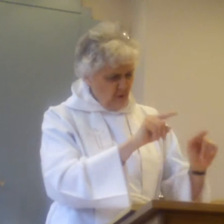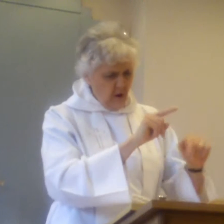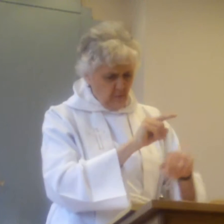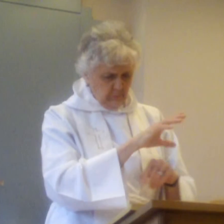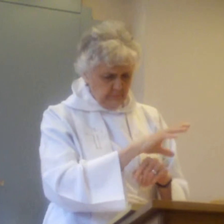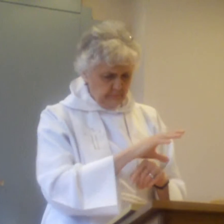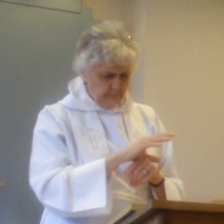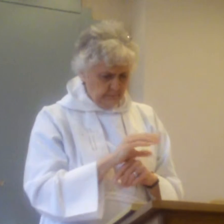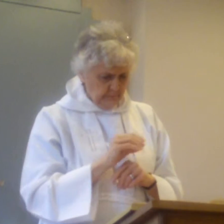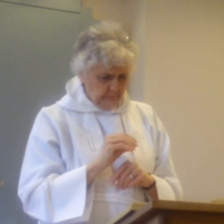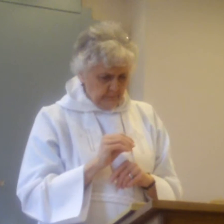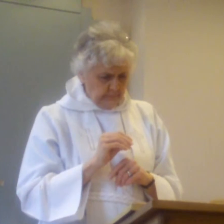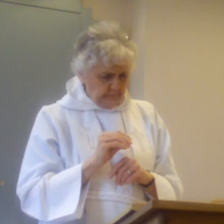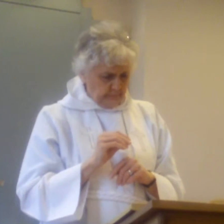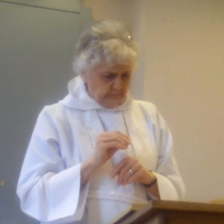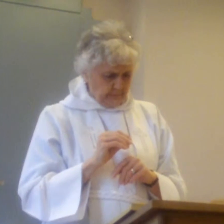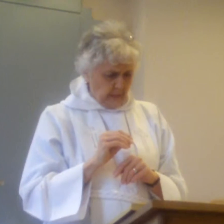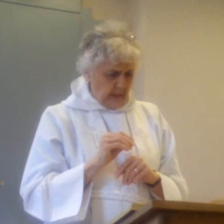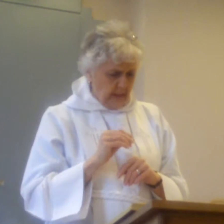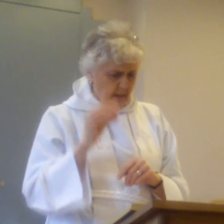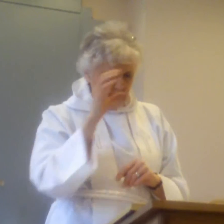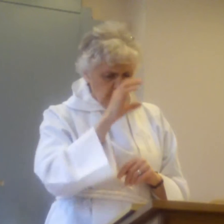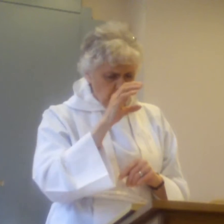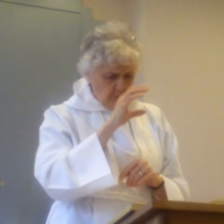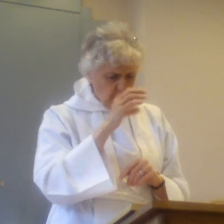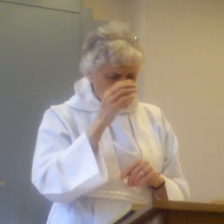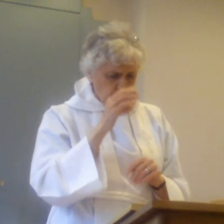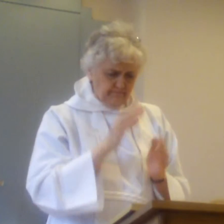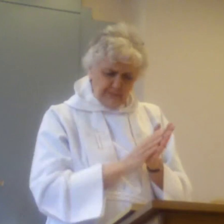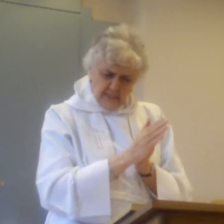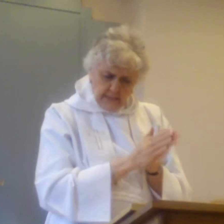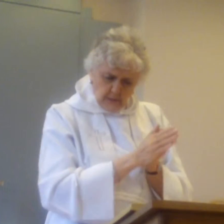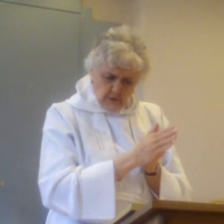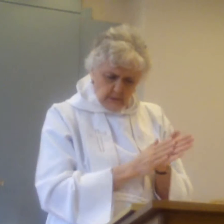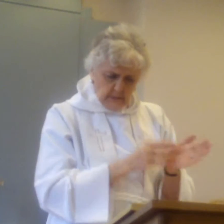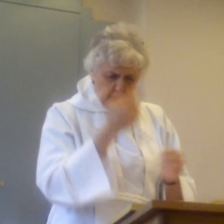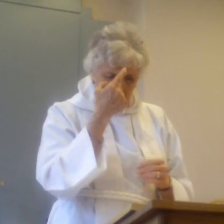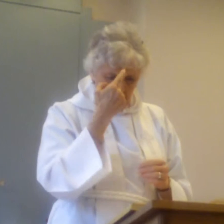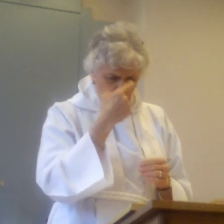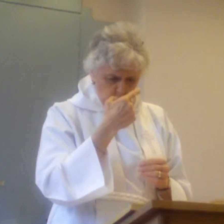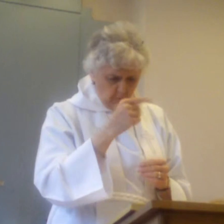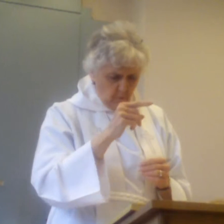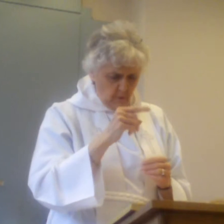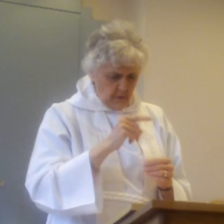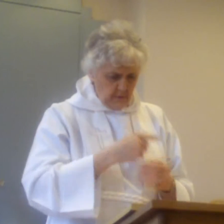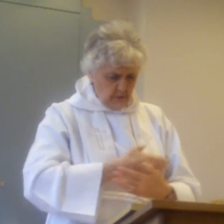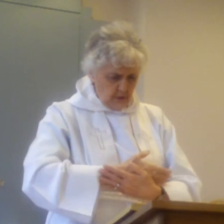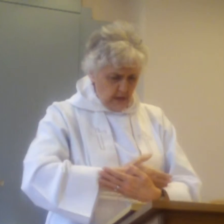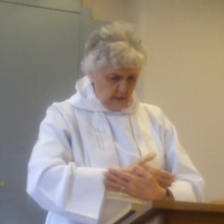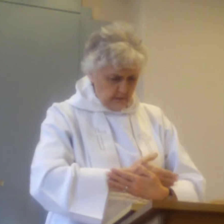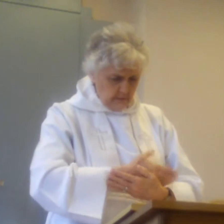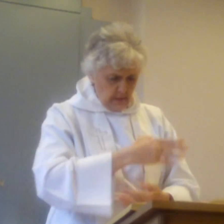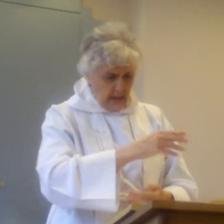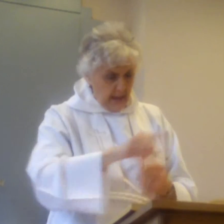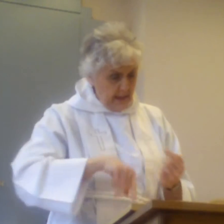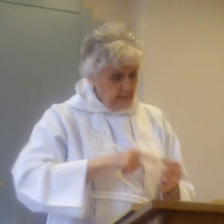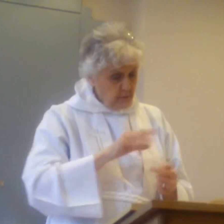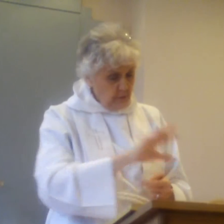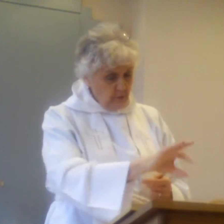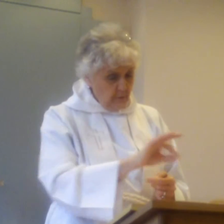Go, and search diligently for the child. And when you